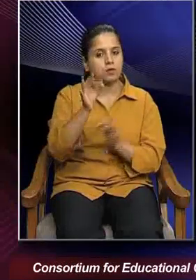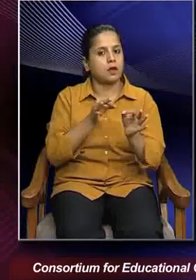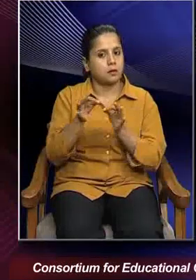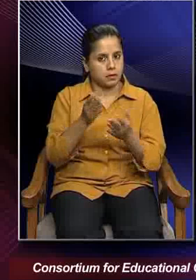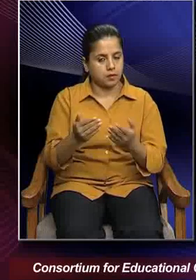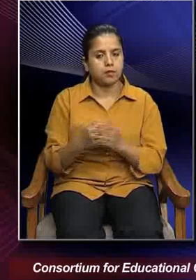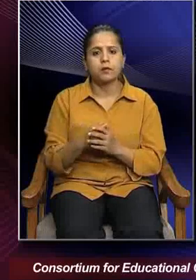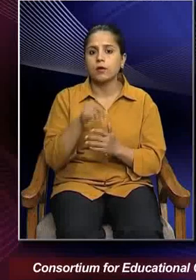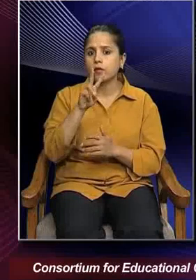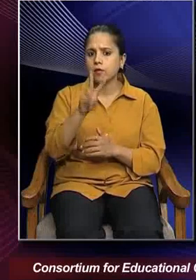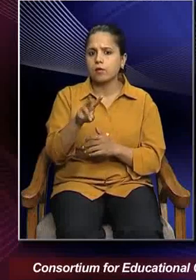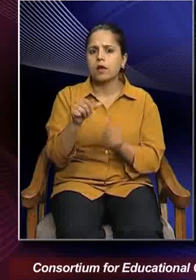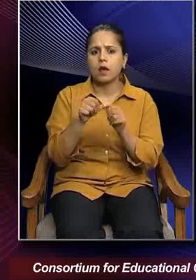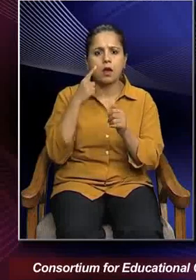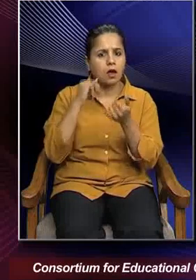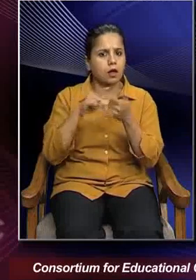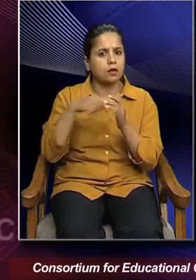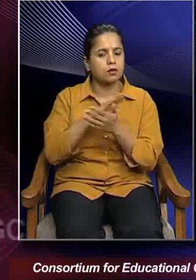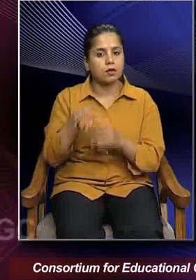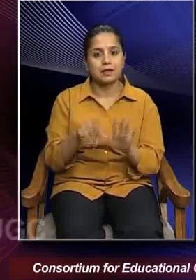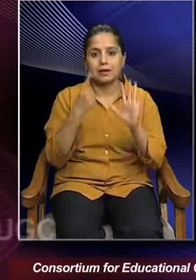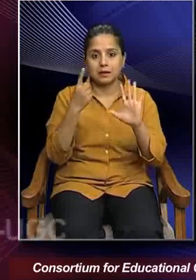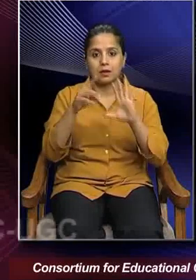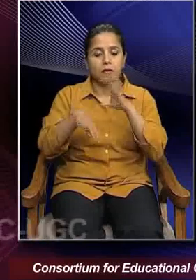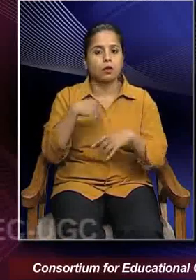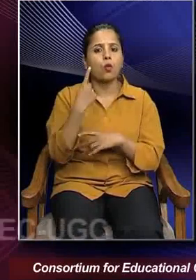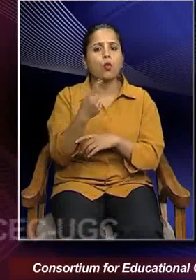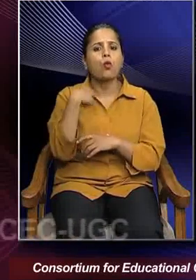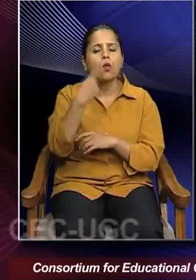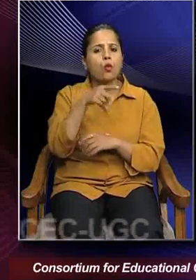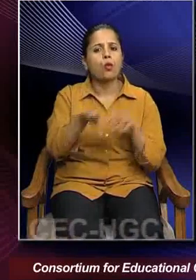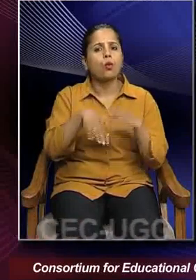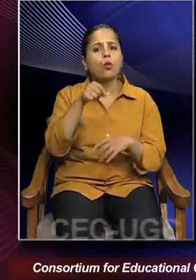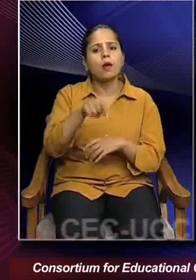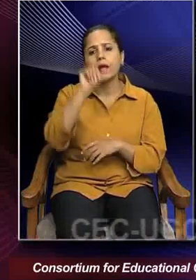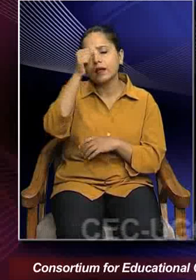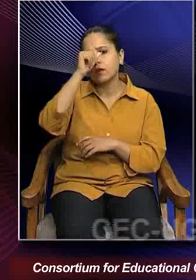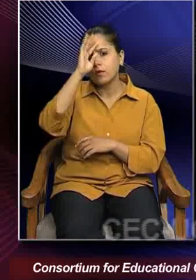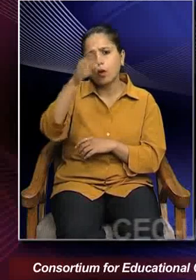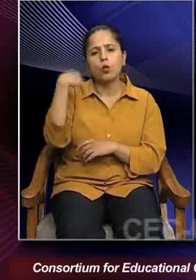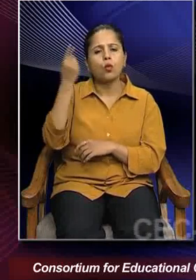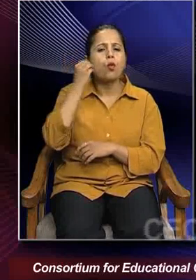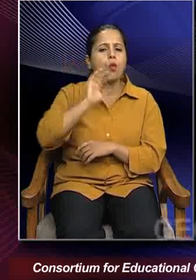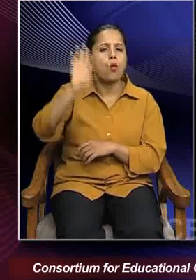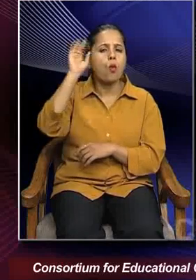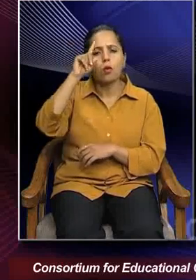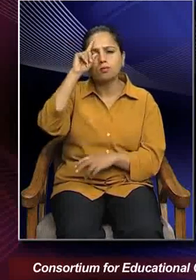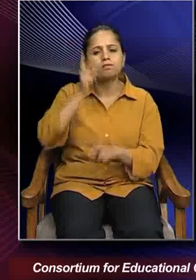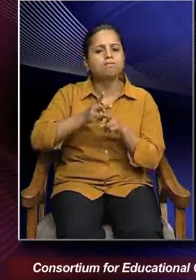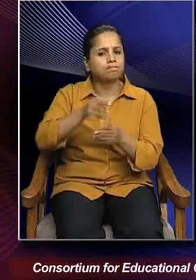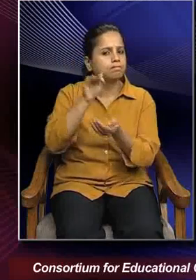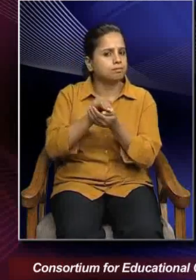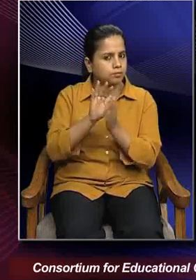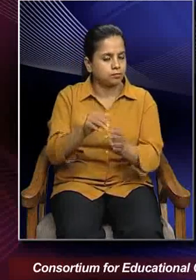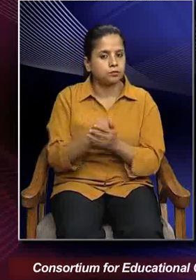The Vaiśeṣika is one of the 6 orthodox schools of Indian philosophy. The Vaiśeṣik